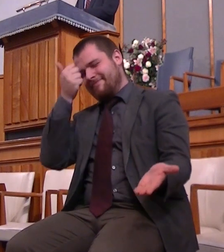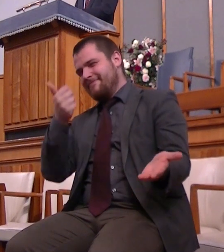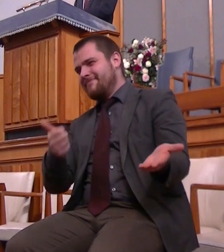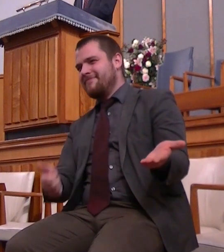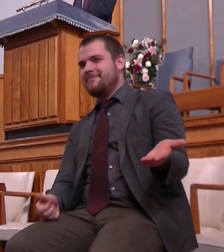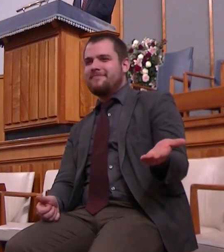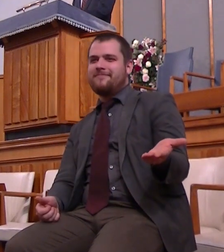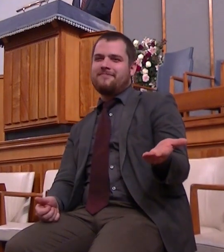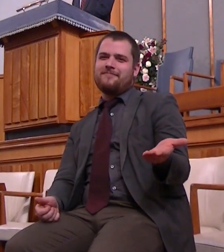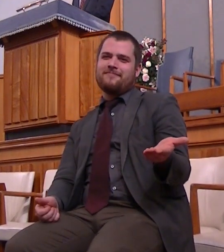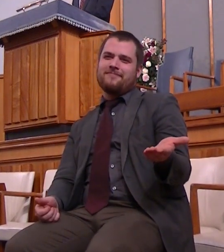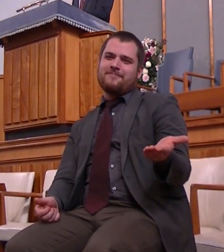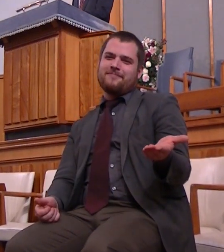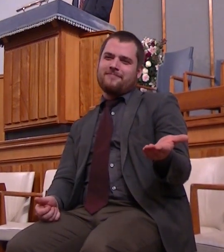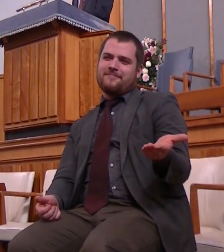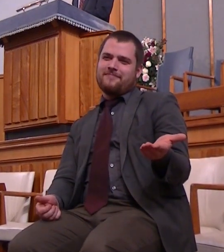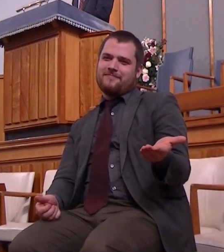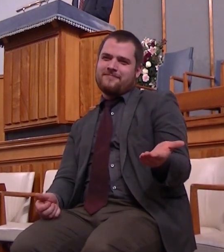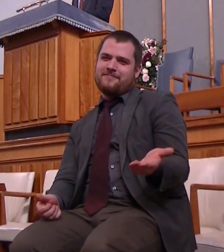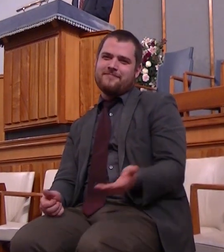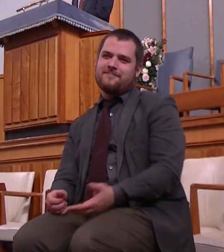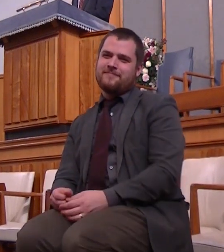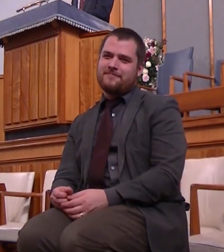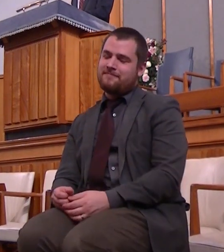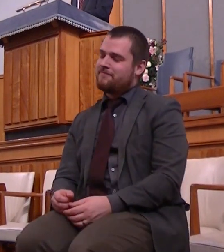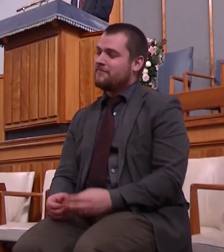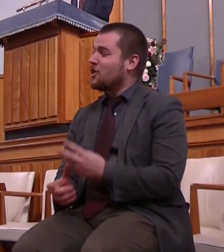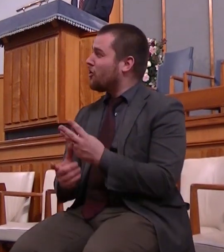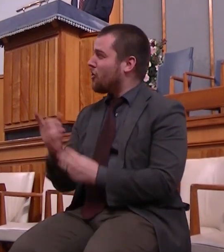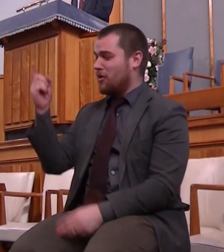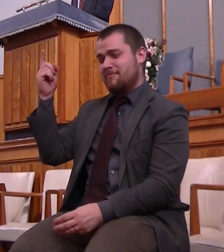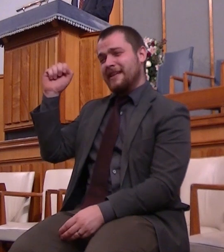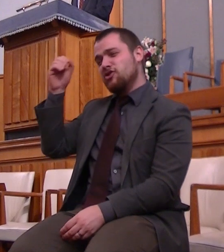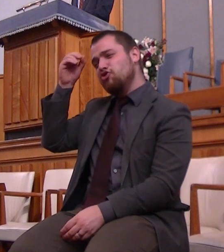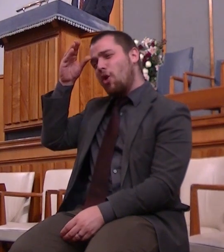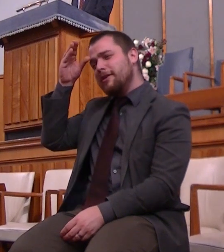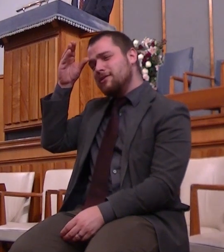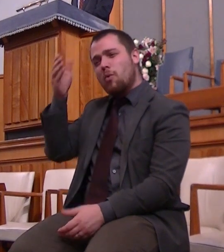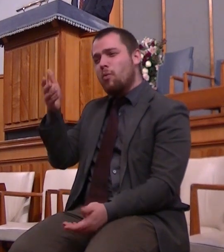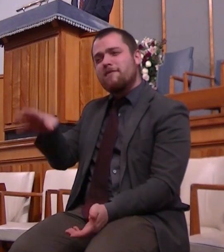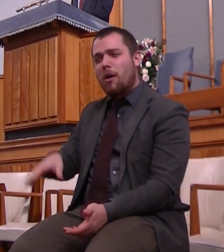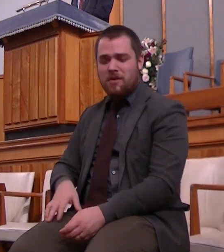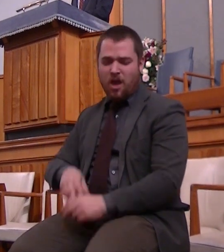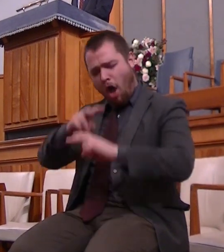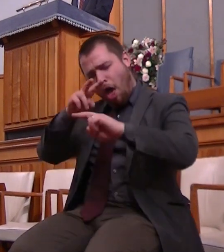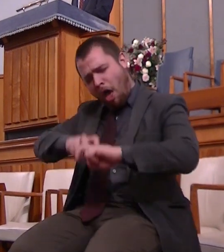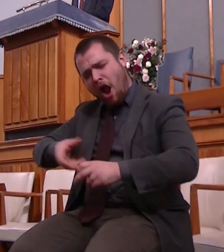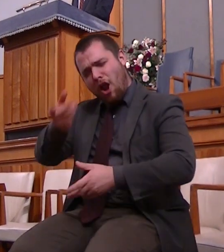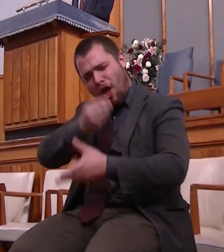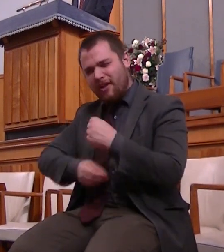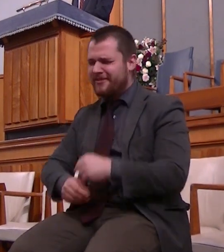by Genesis, not by analysis. He just knows from the very beginning,